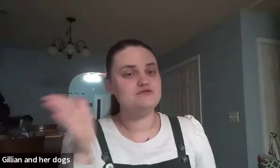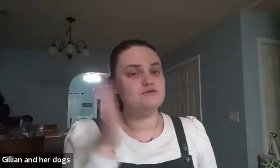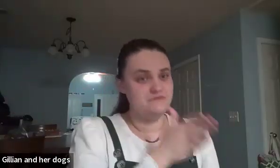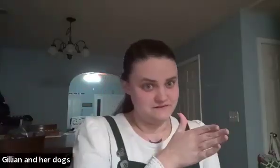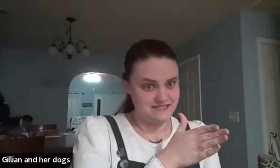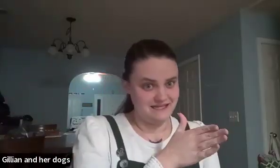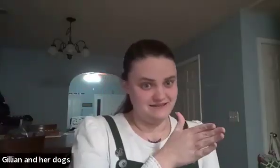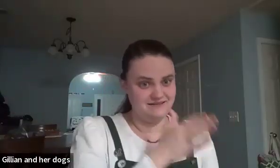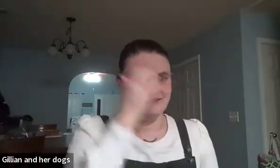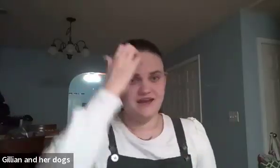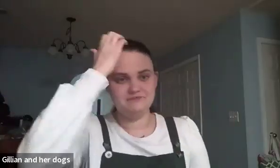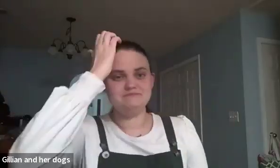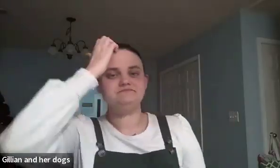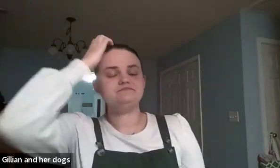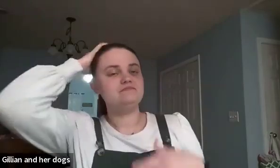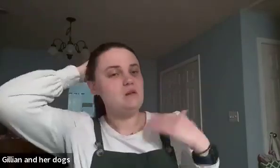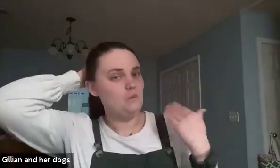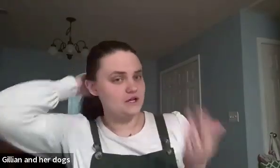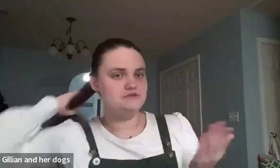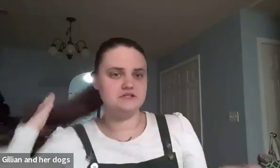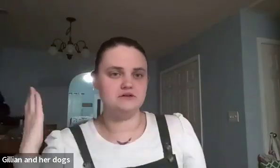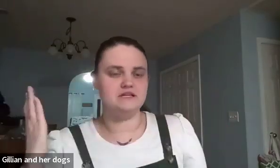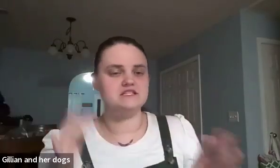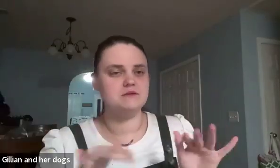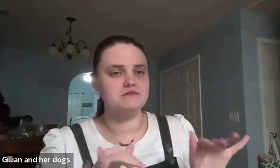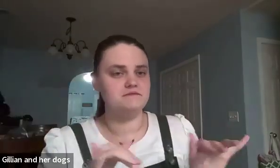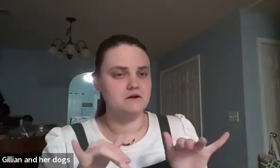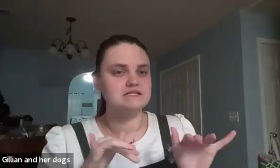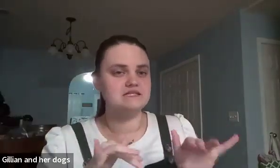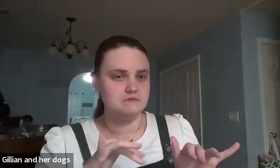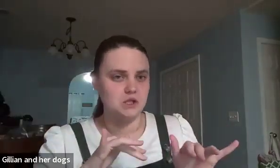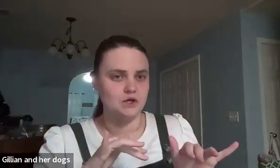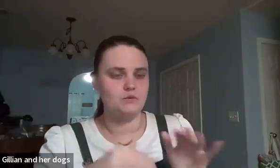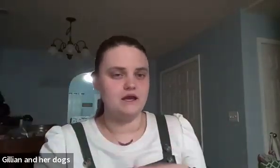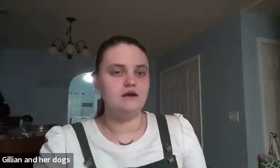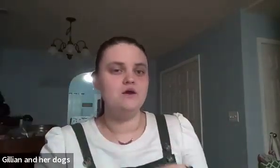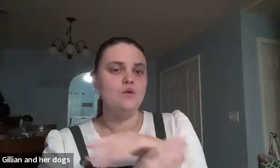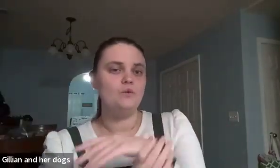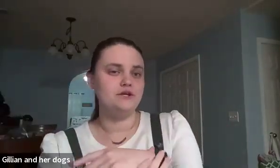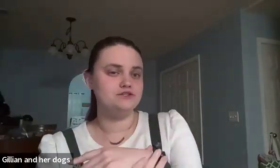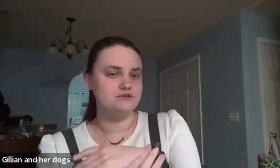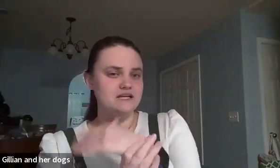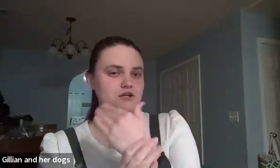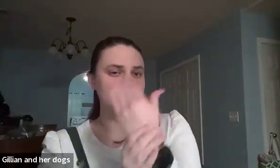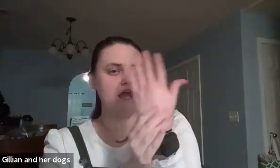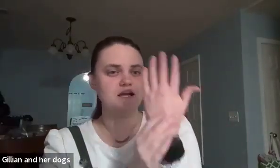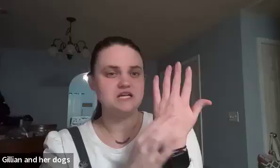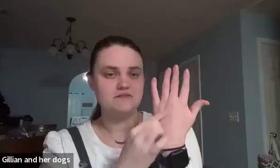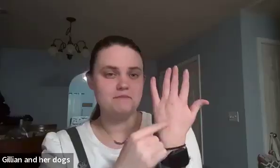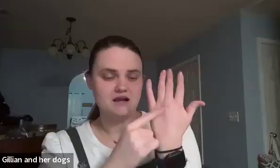through 15, okay? What you do is it's going to be a very similar way. When you're doing it, you're going to actually have the back